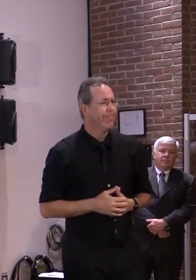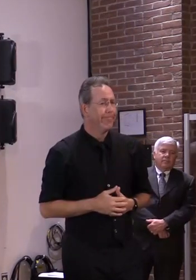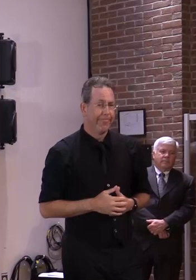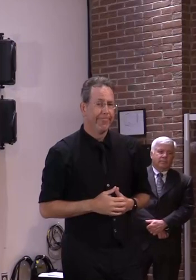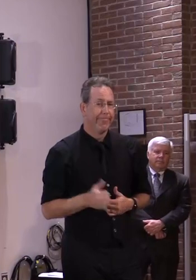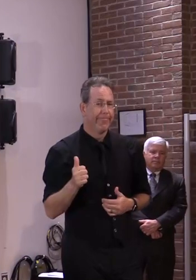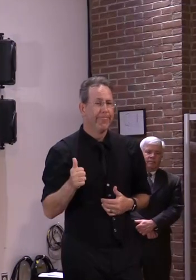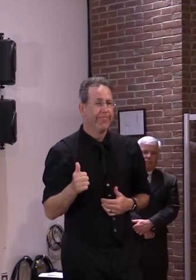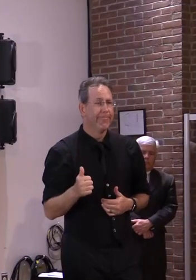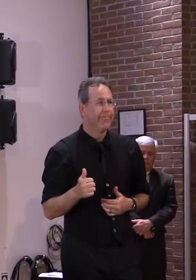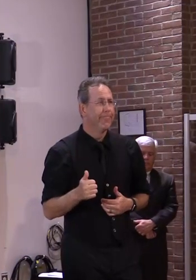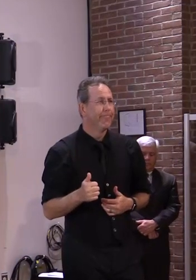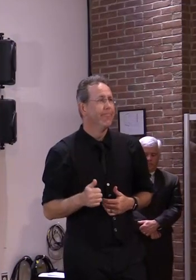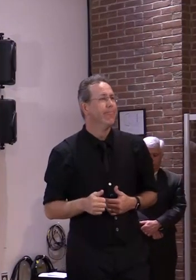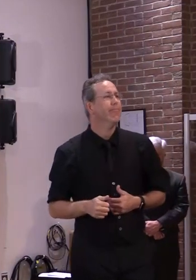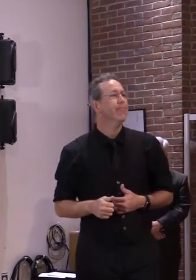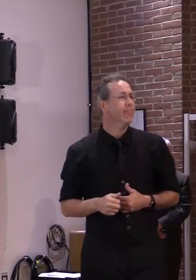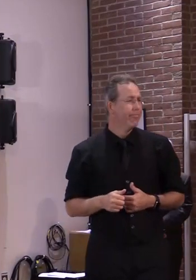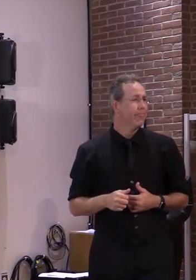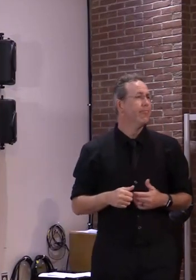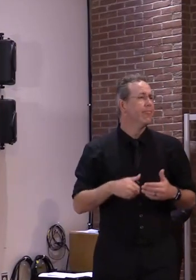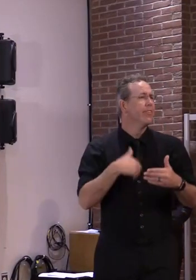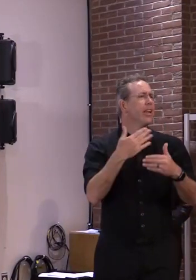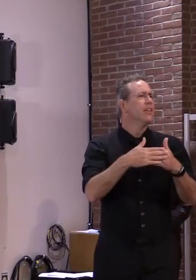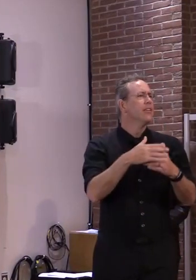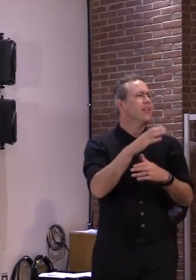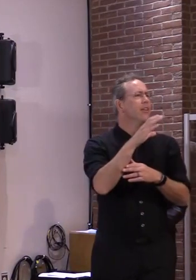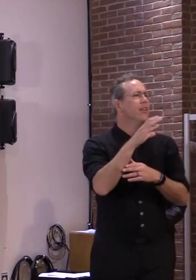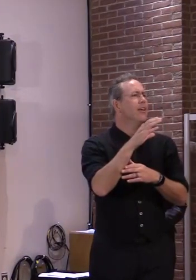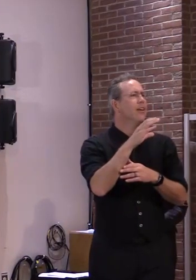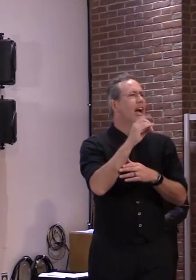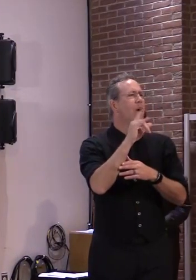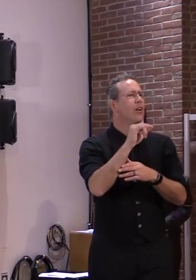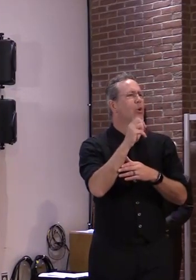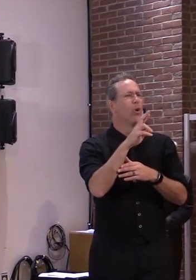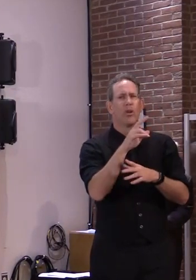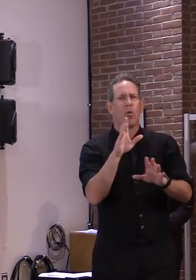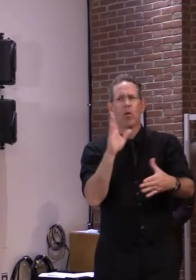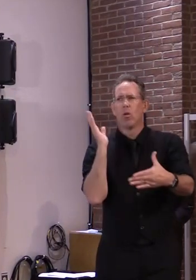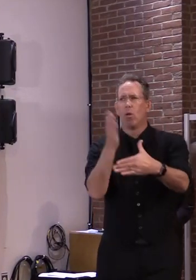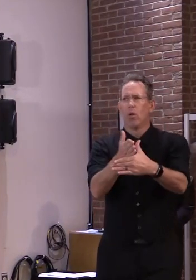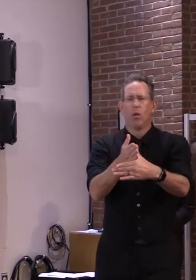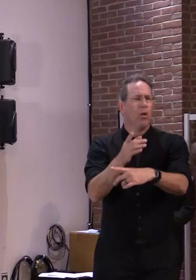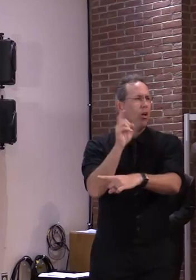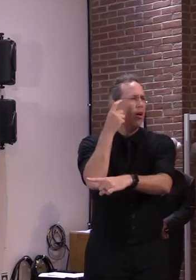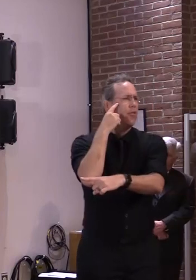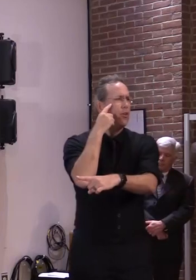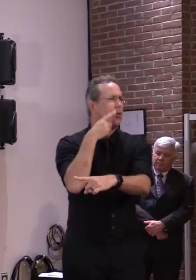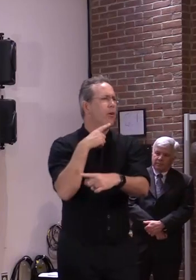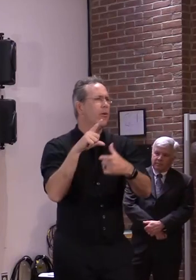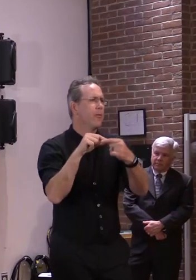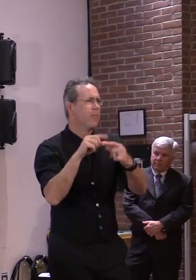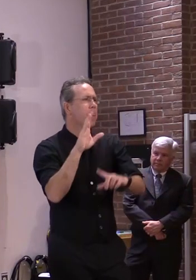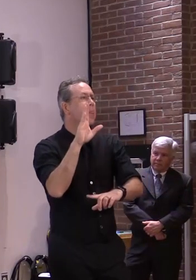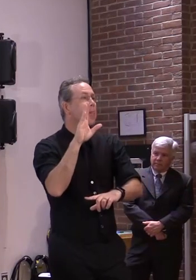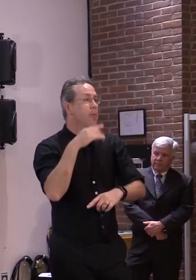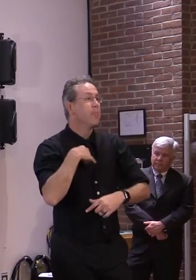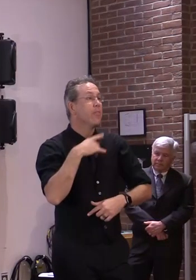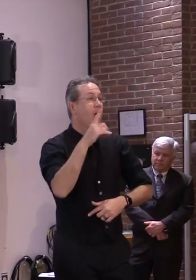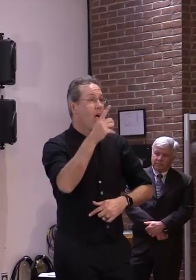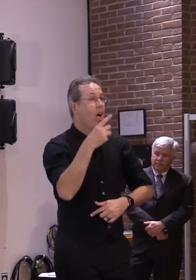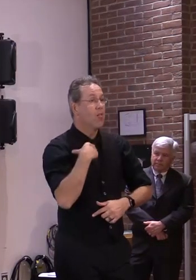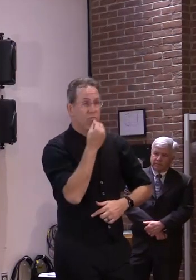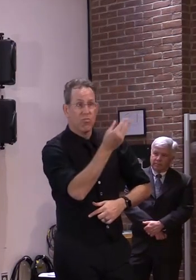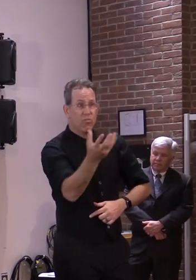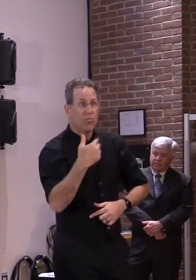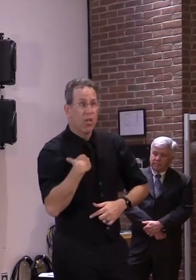Greg Lamoureux, the County Courier. Let me just go to Lisa for just a minute. As someone who got the vaccine, the Johnson &